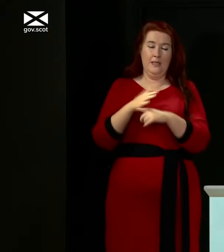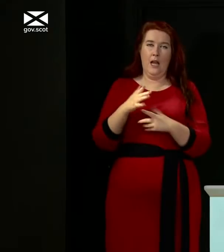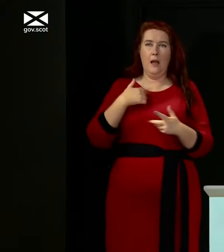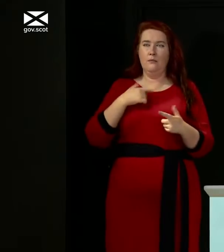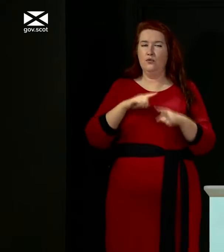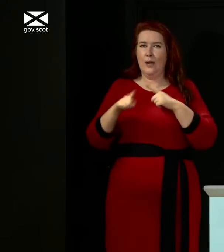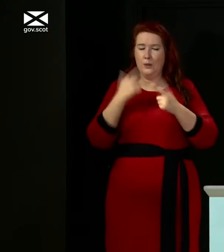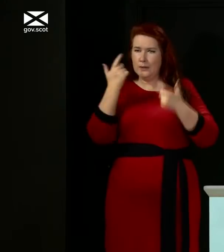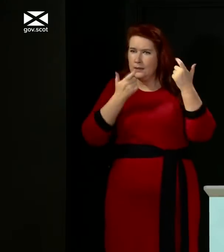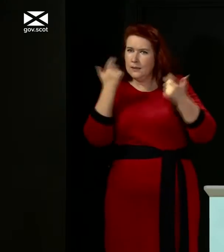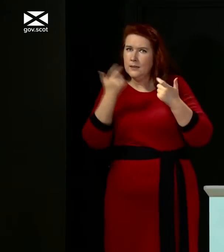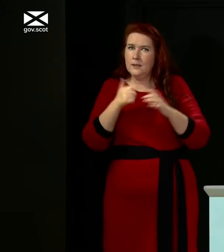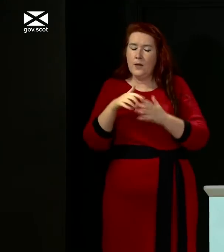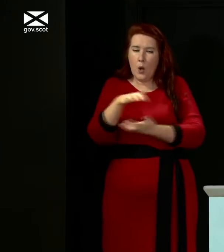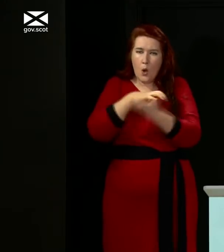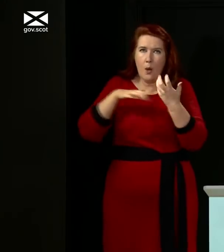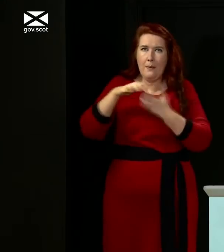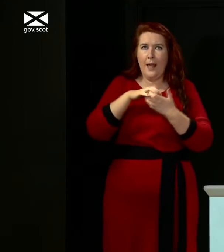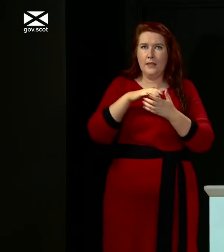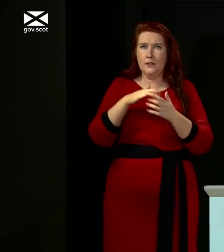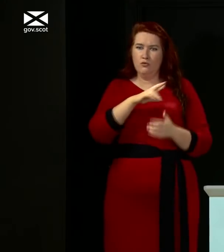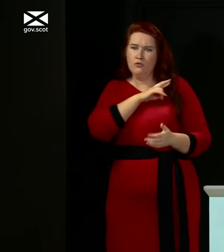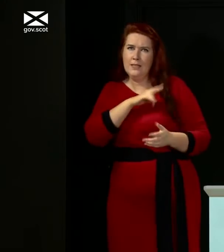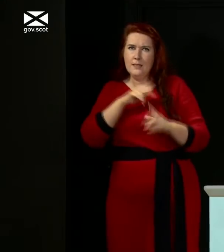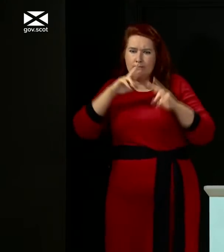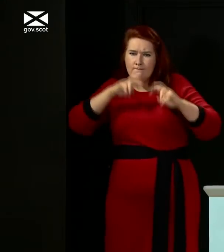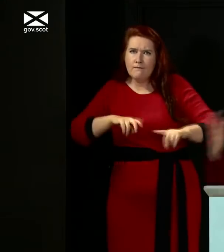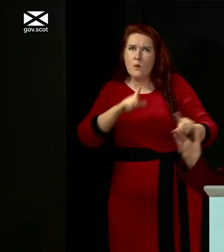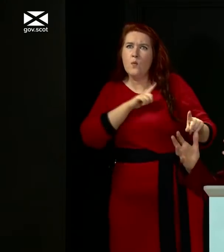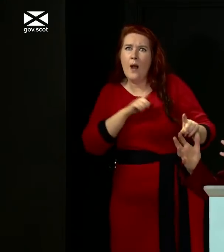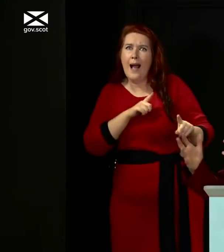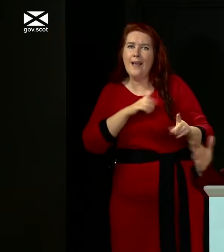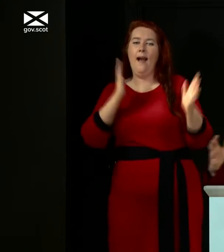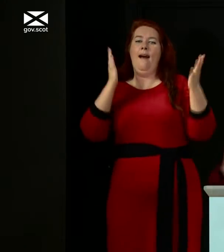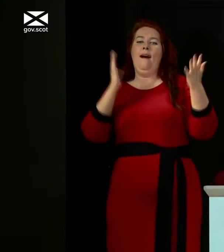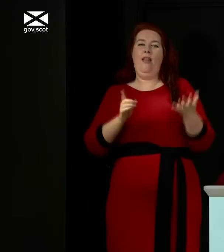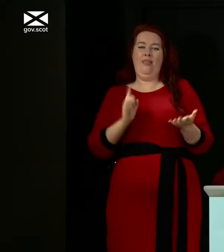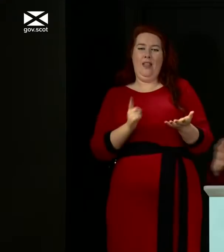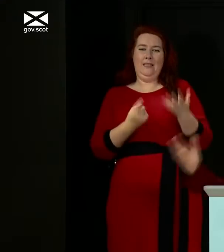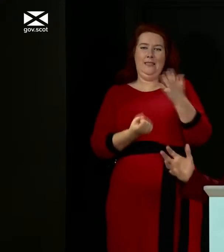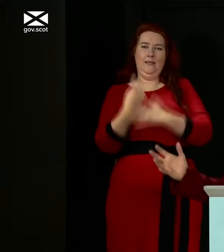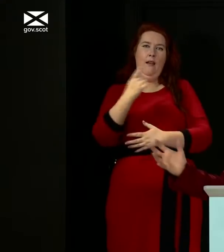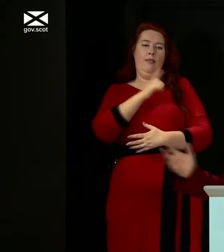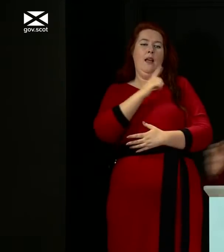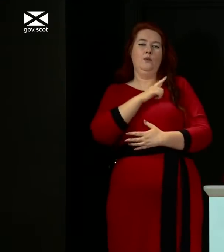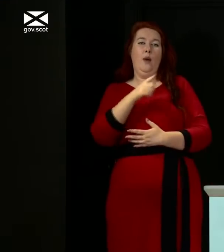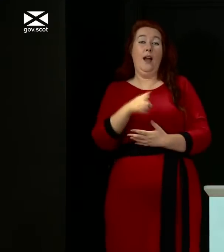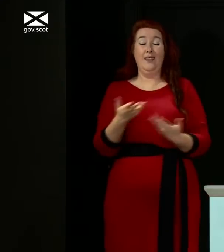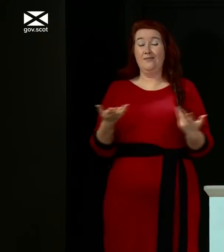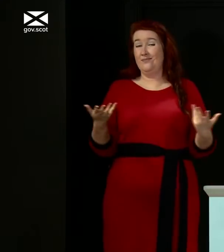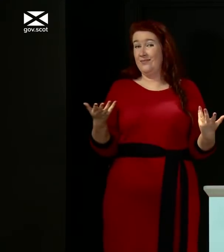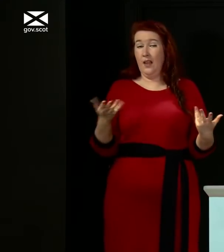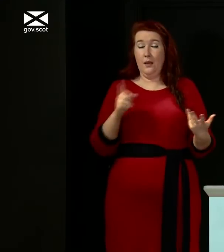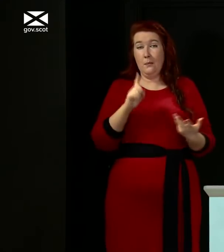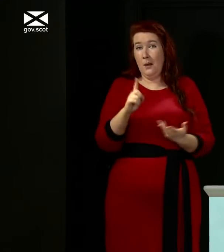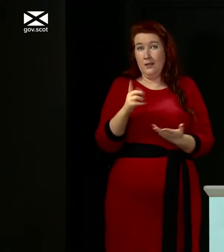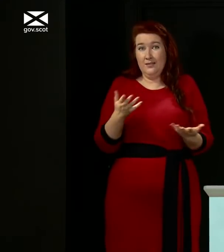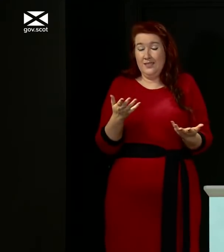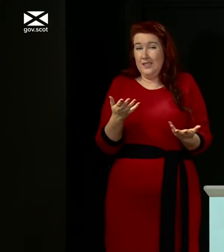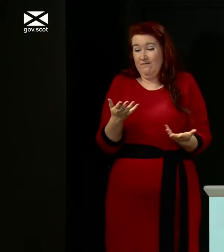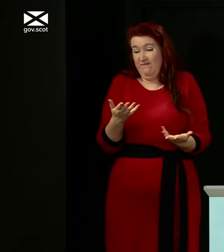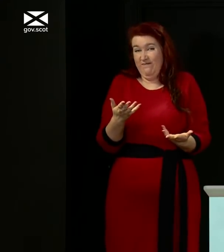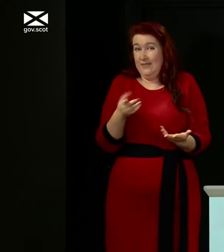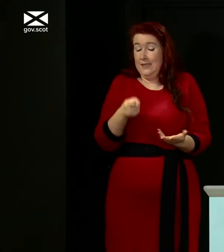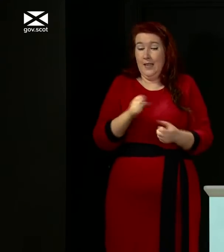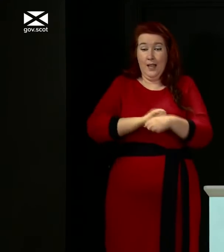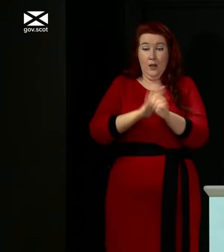for, deep-rooted, complicated explanations for things so that you can sort of say, well, they're really out of the ordinary and therefore we can find a way of fixing them. This is